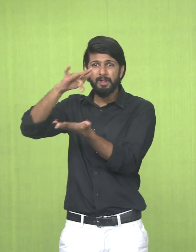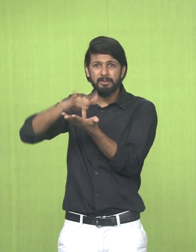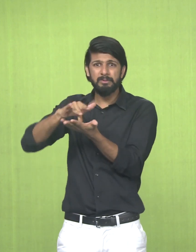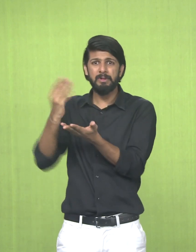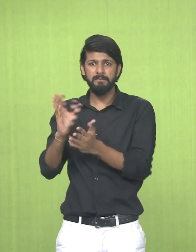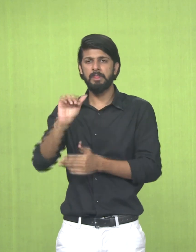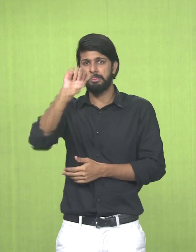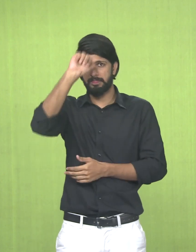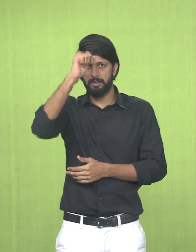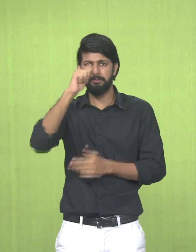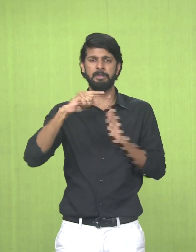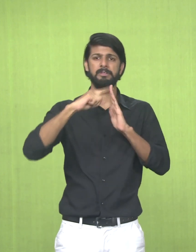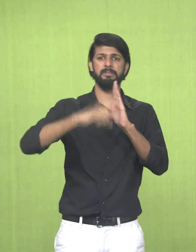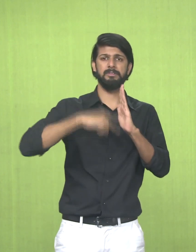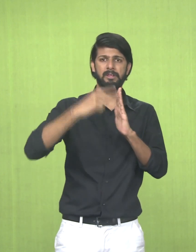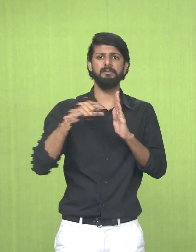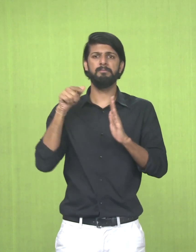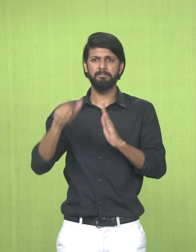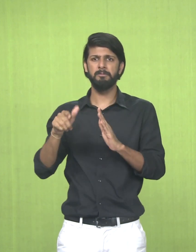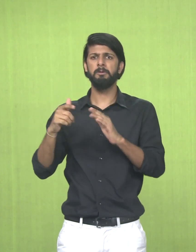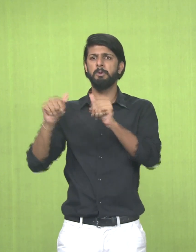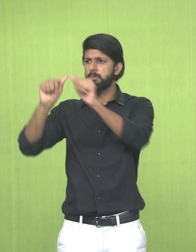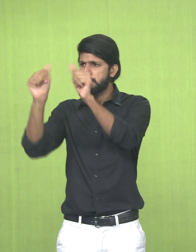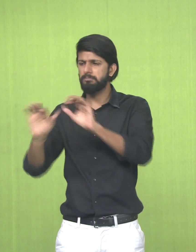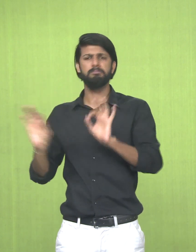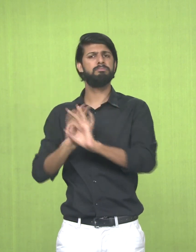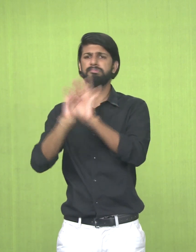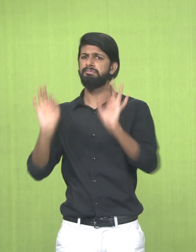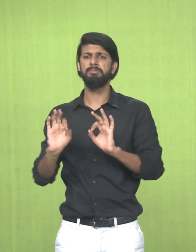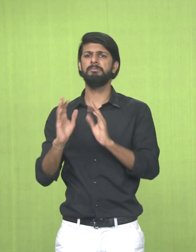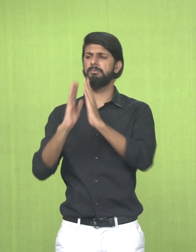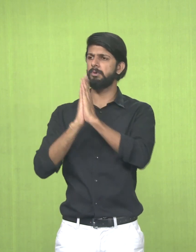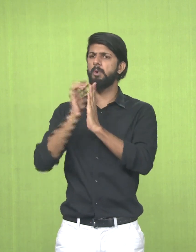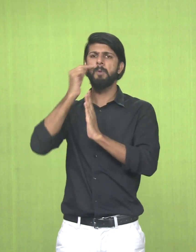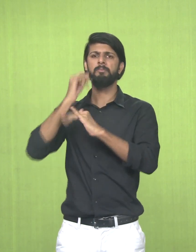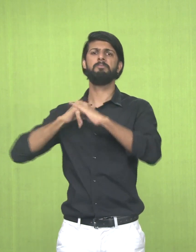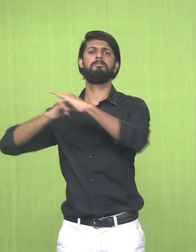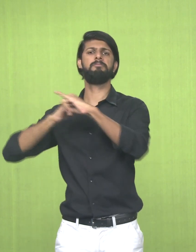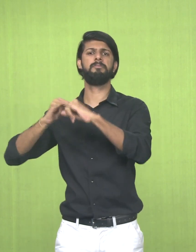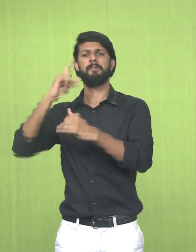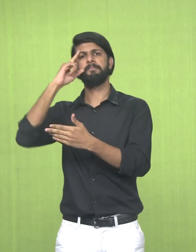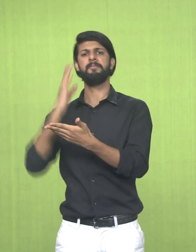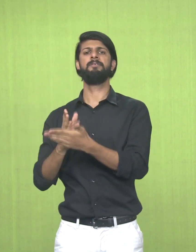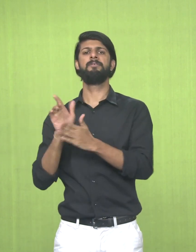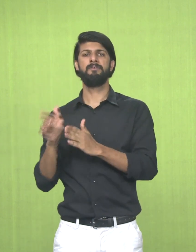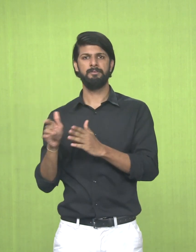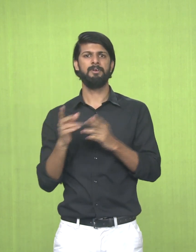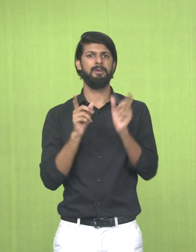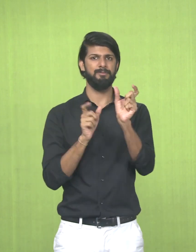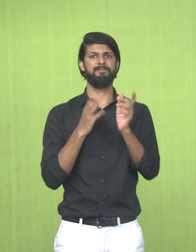do not worship them. Hinayana followers more in India and Sri Lanka, and the basic belief